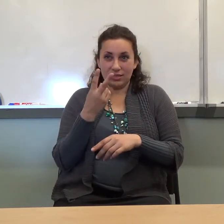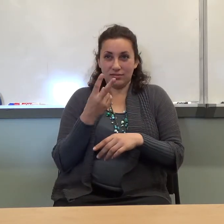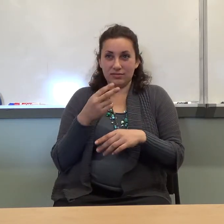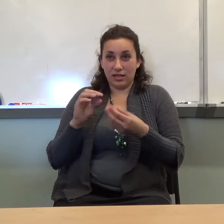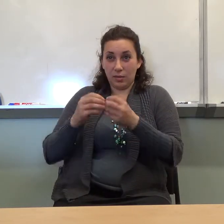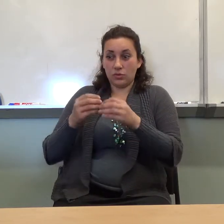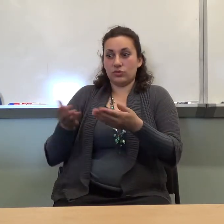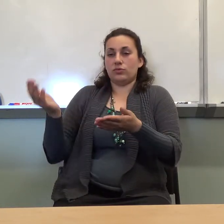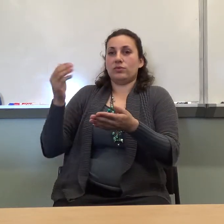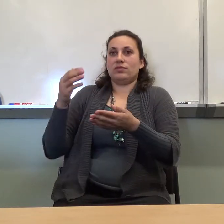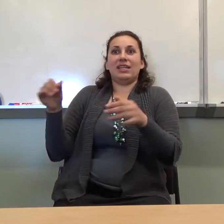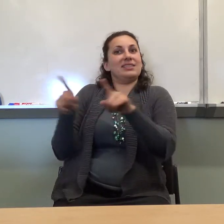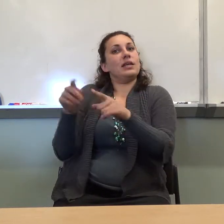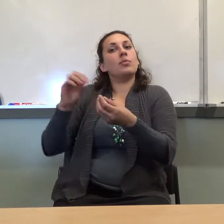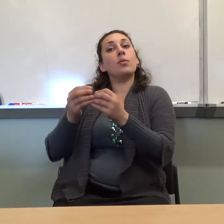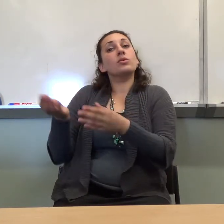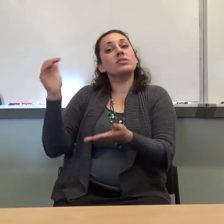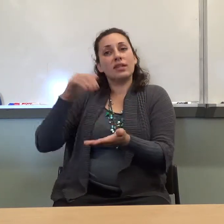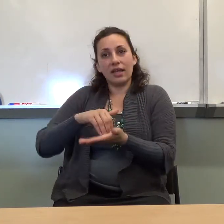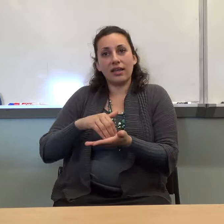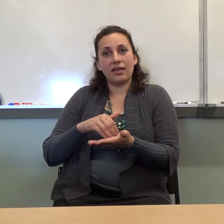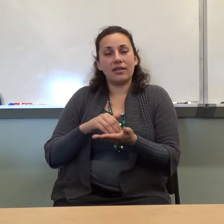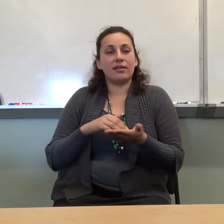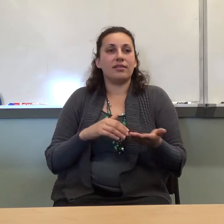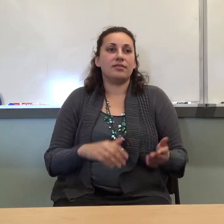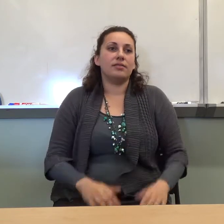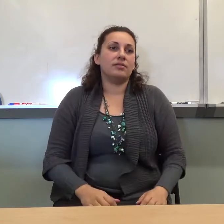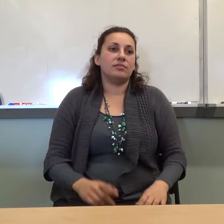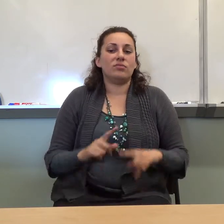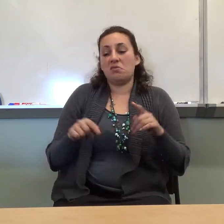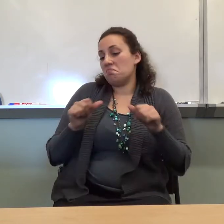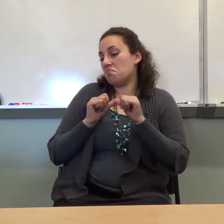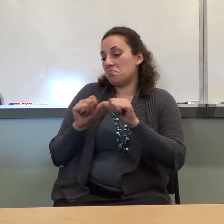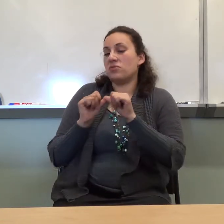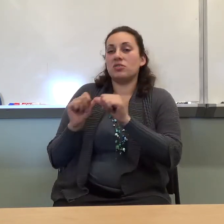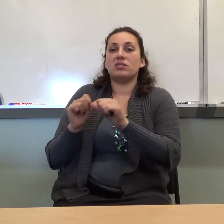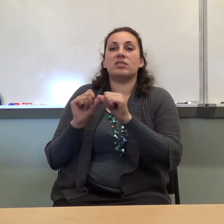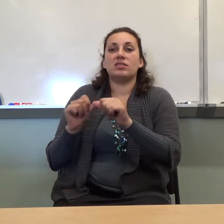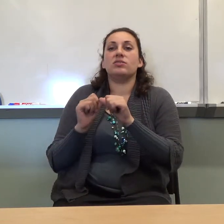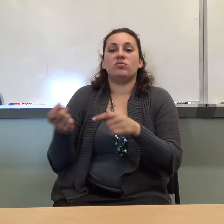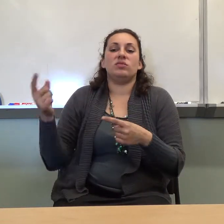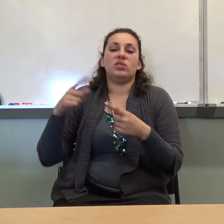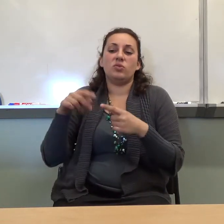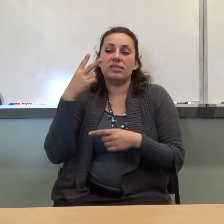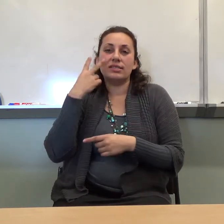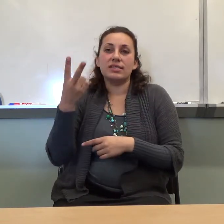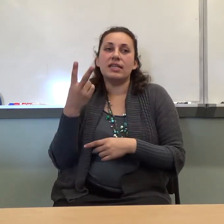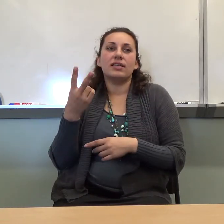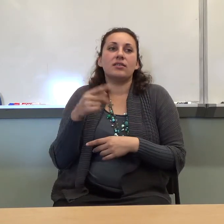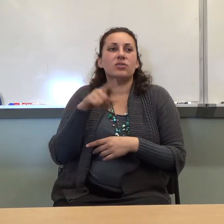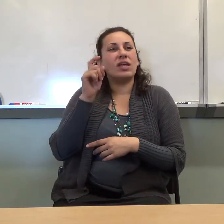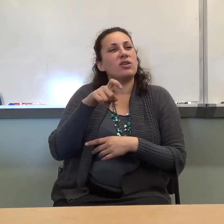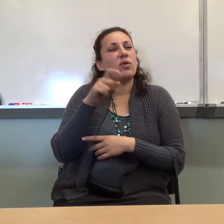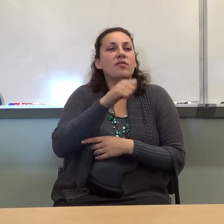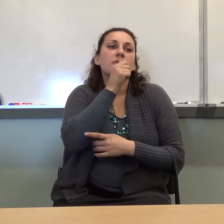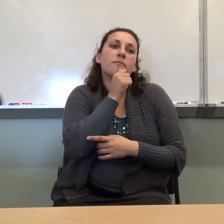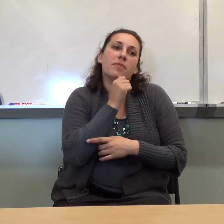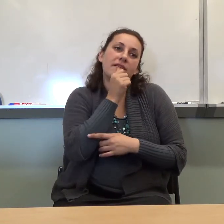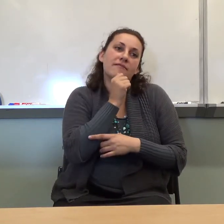zeros after the fraction? No, you just keep going until it starts repeating. Yeah, you have to have patience with this. Yeah. It